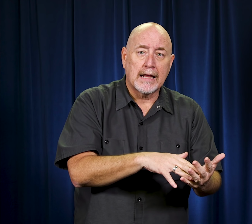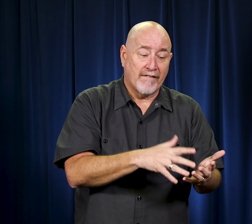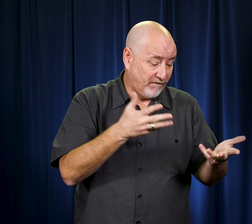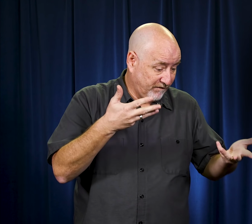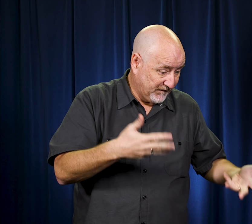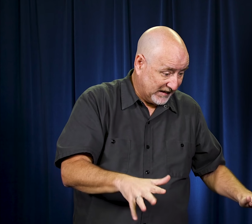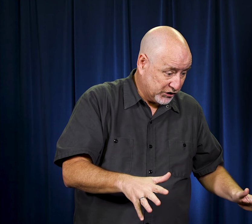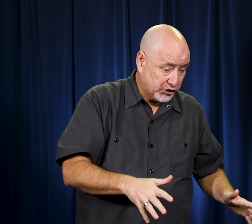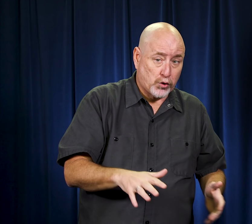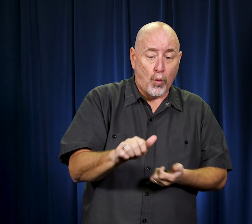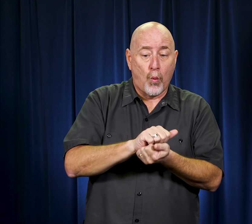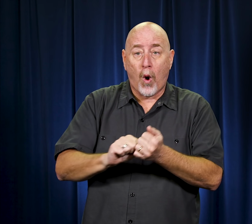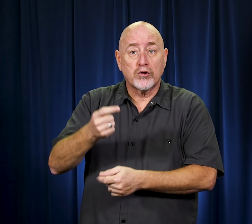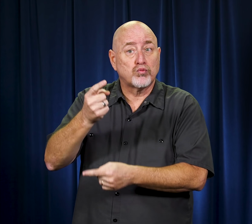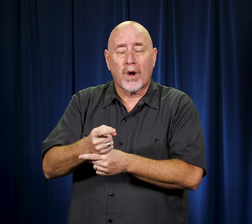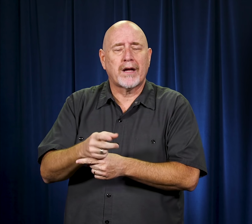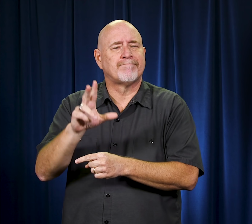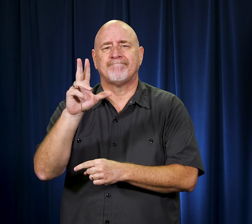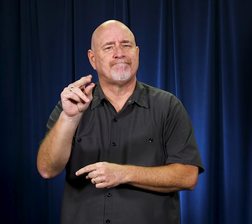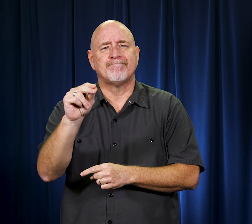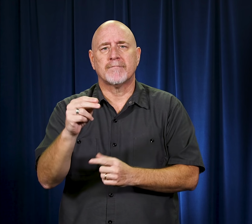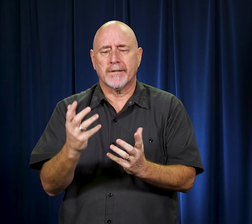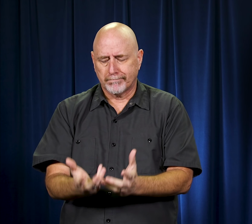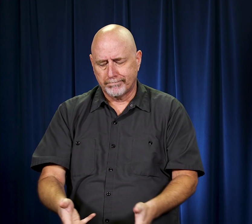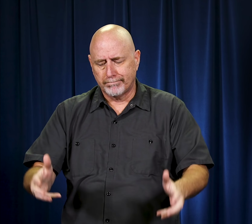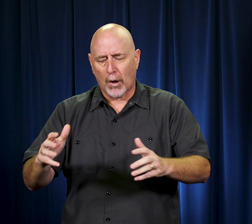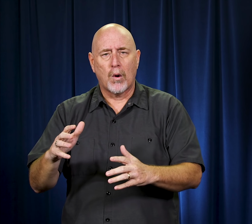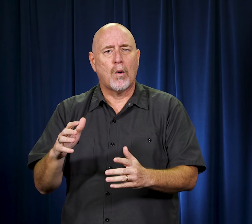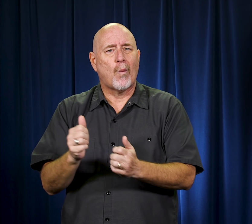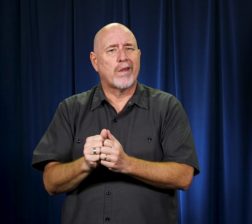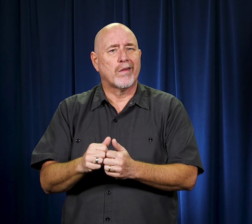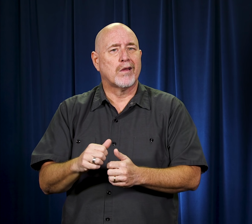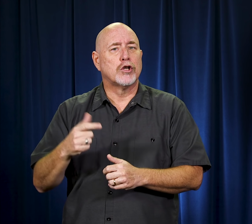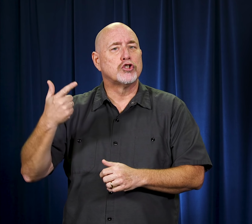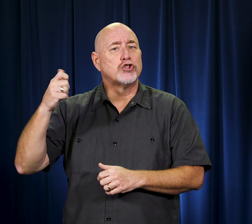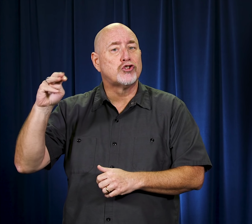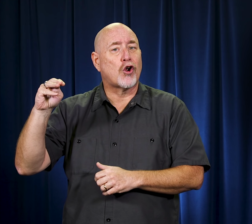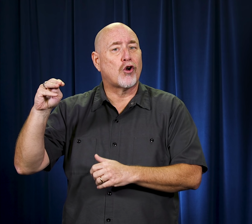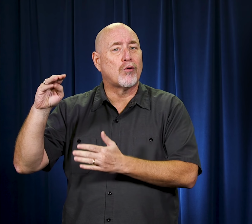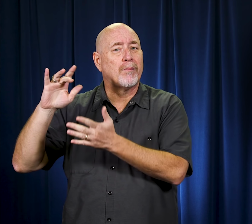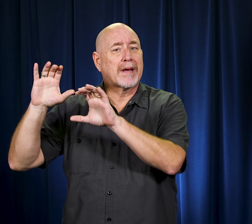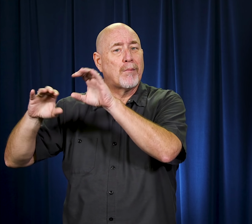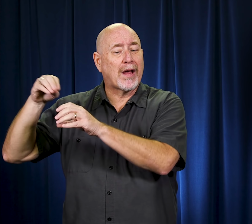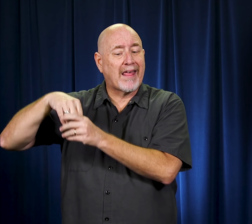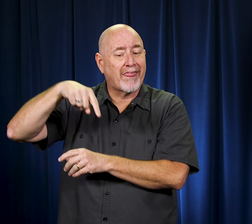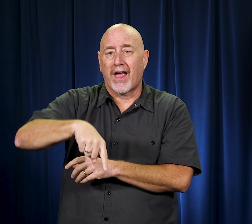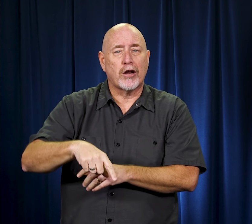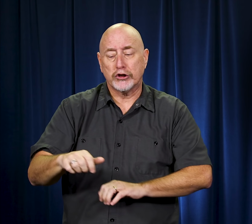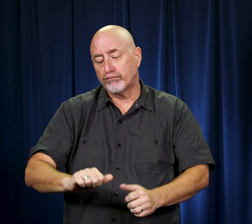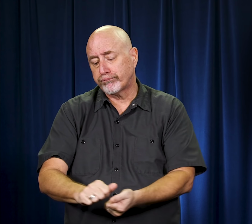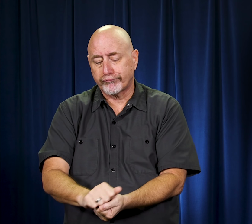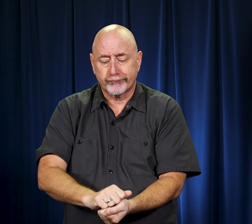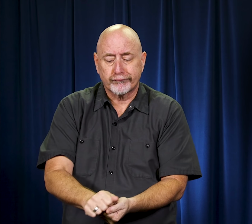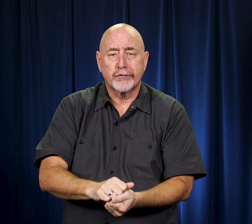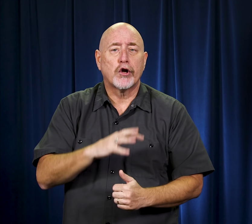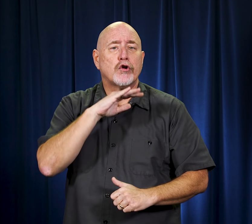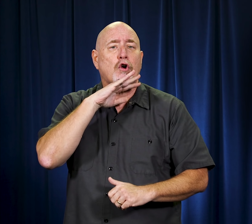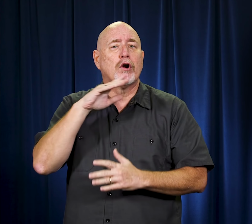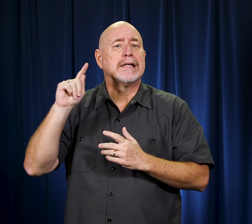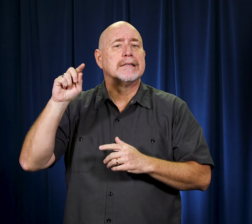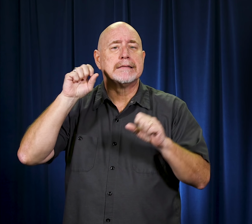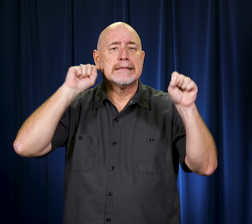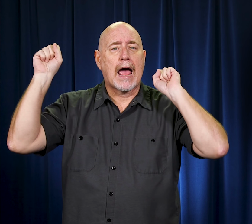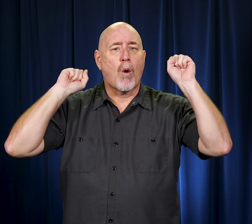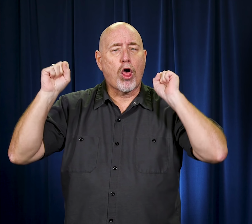not wash their hands properly. They would many times wash them in a bowl with no germ-killing agent whatsoever, dry them on a dirty